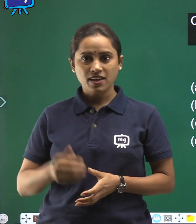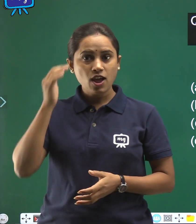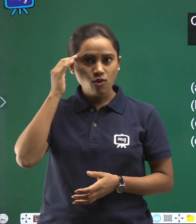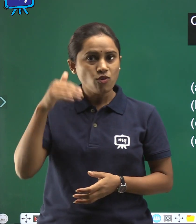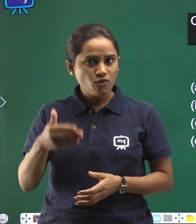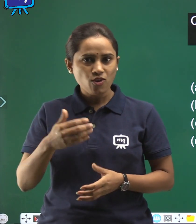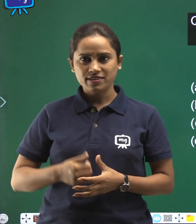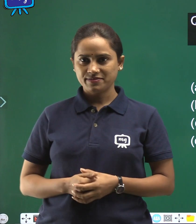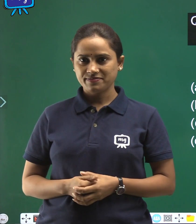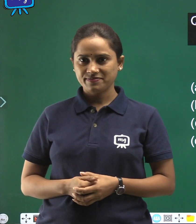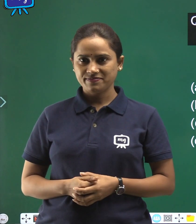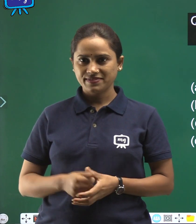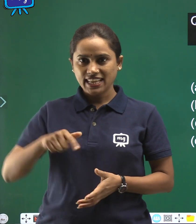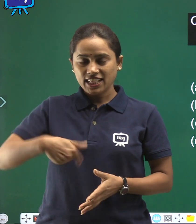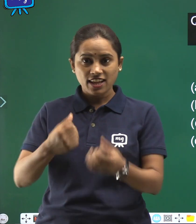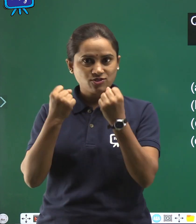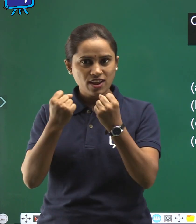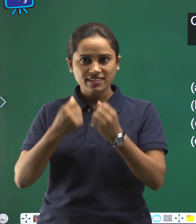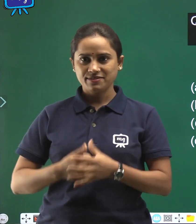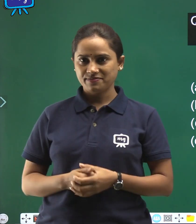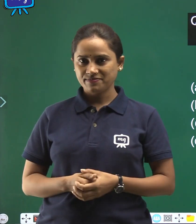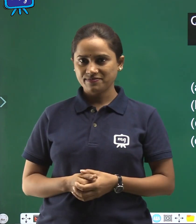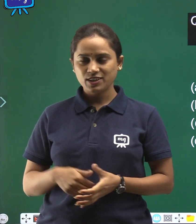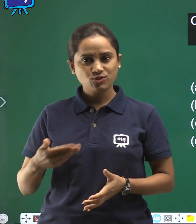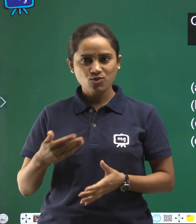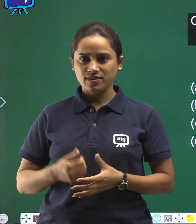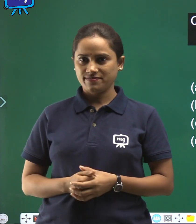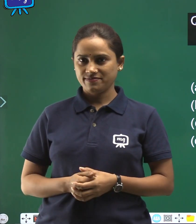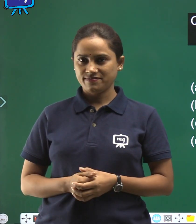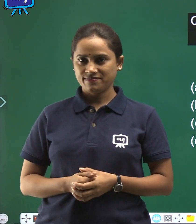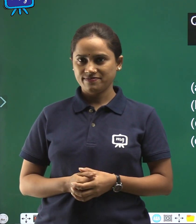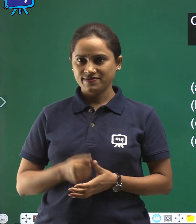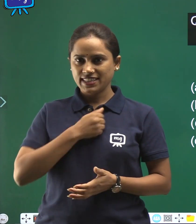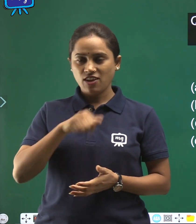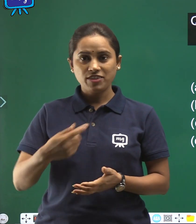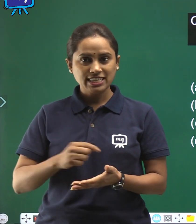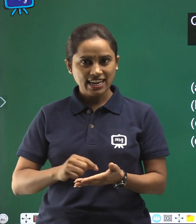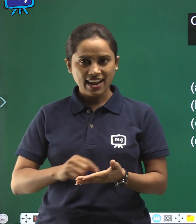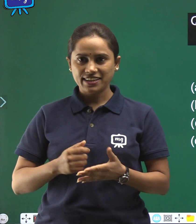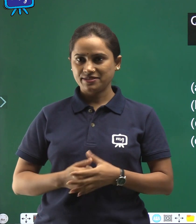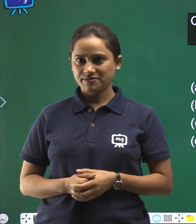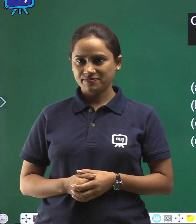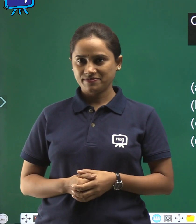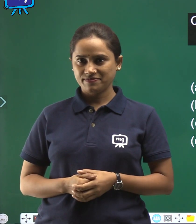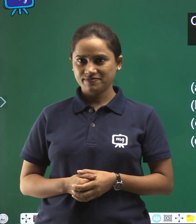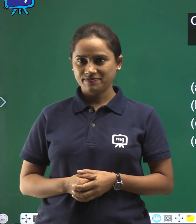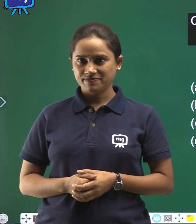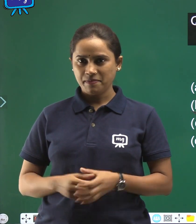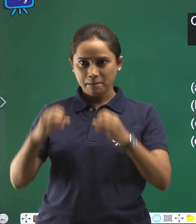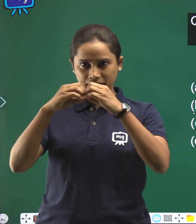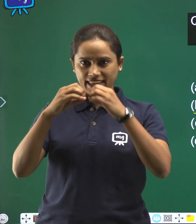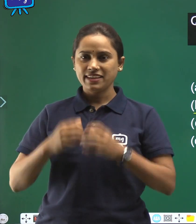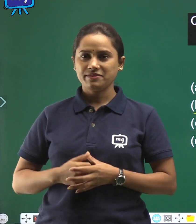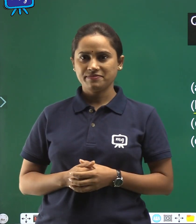known for their strength. So, we shall write